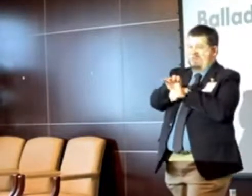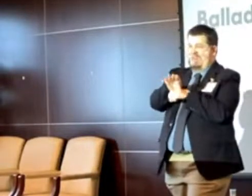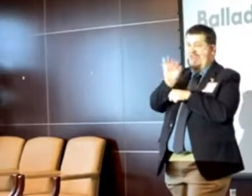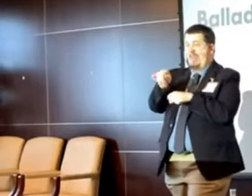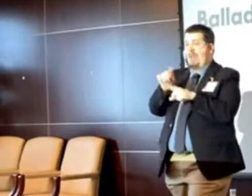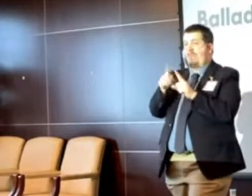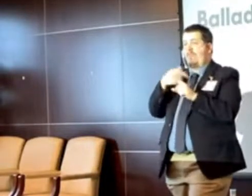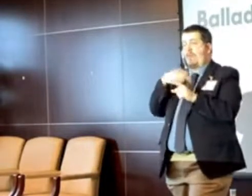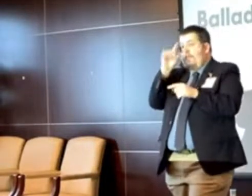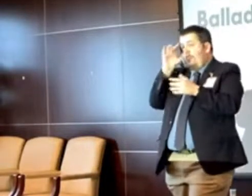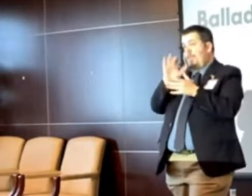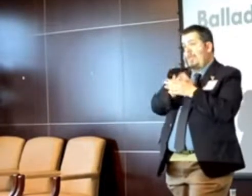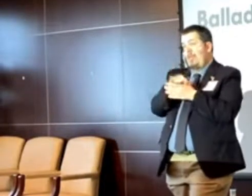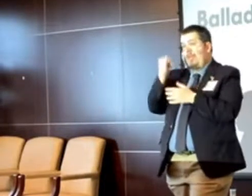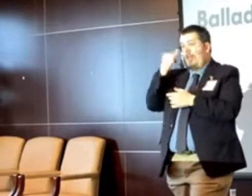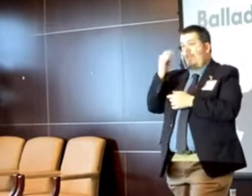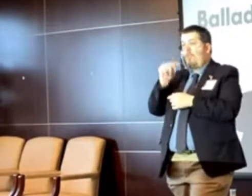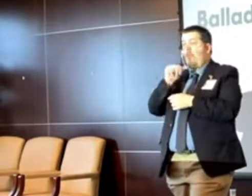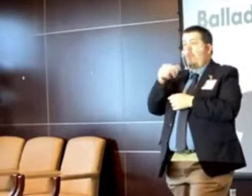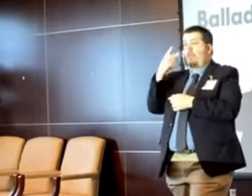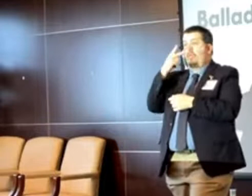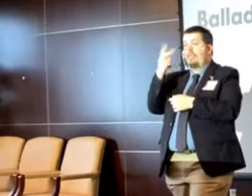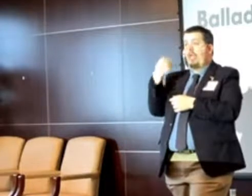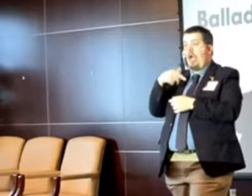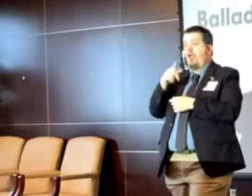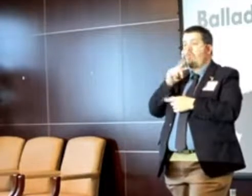but I do believe that if they don't see us